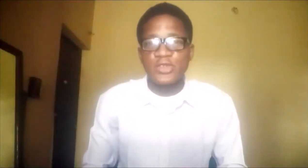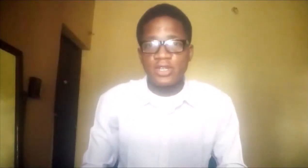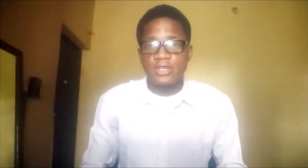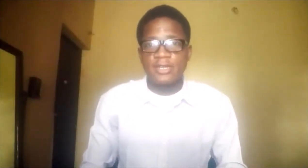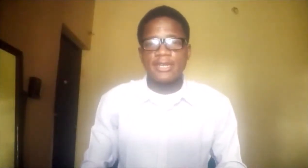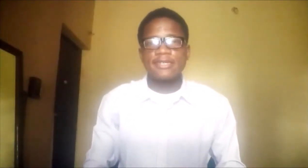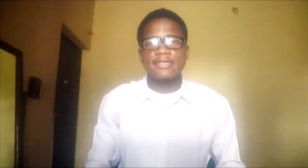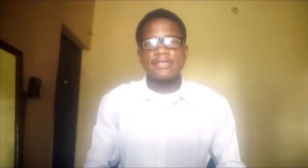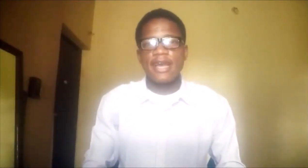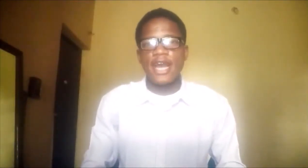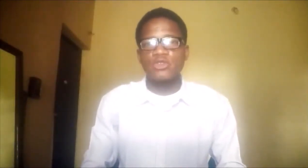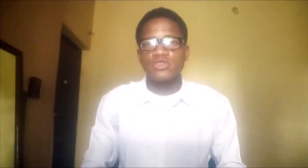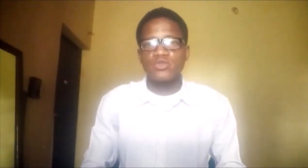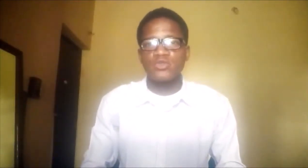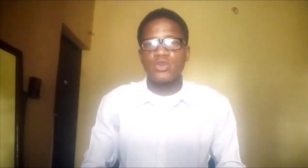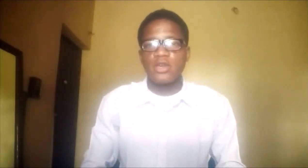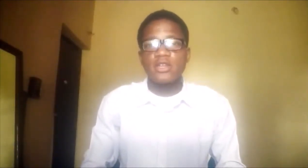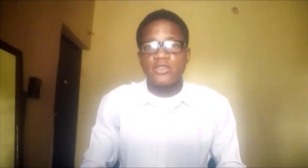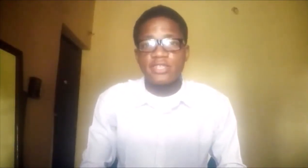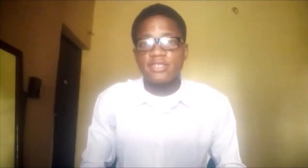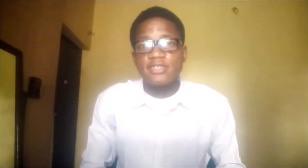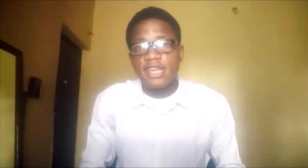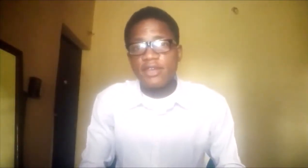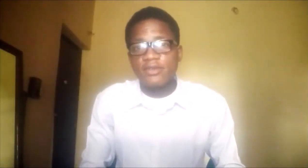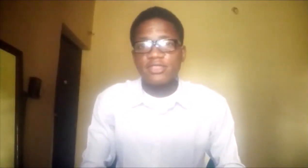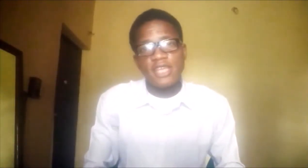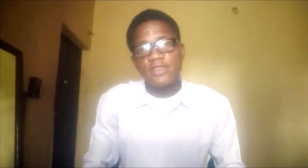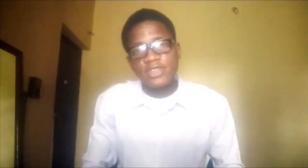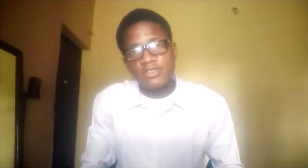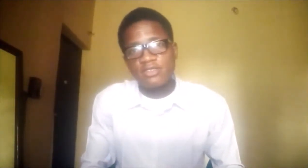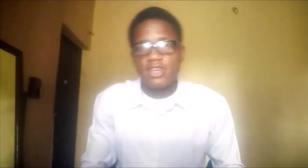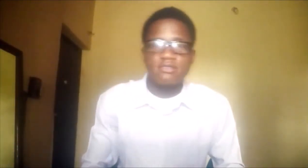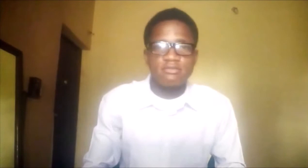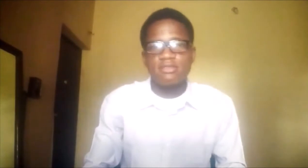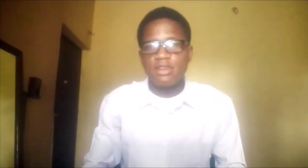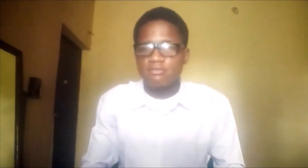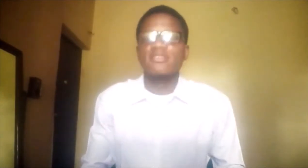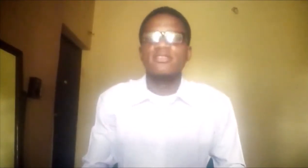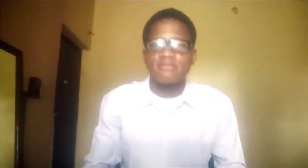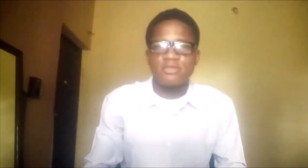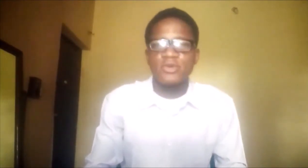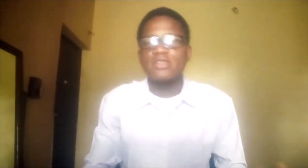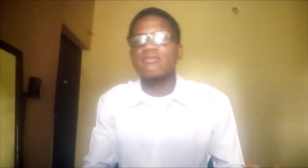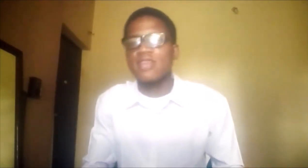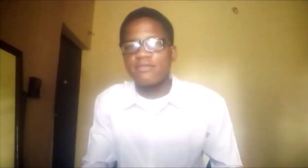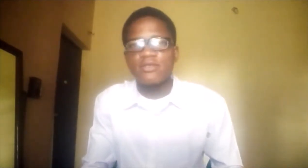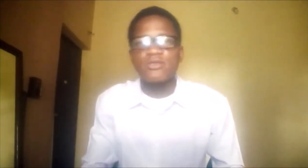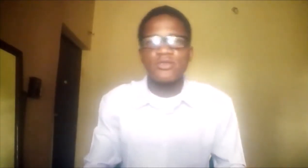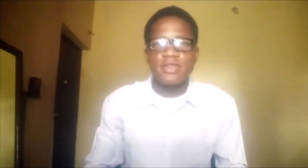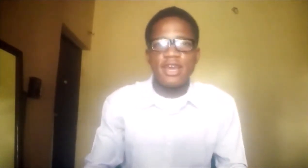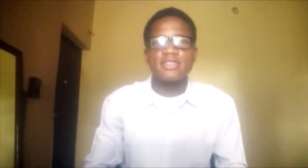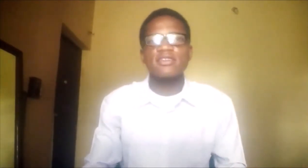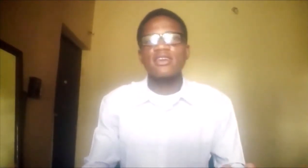learn is how to greet in sign language, salutations, how to say good morning, good afternoon, and good night.